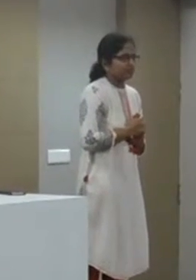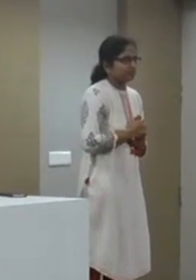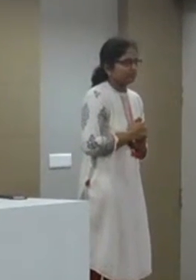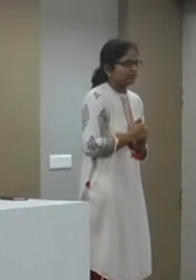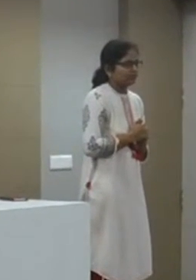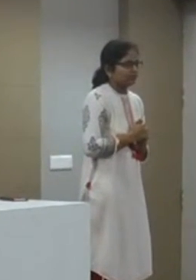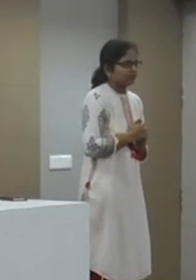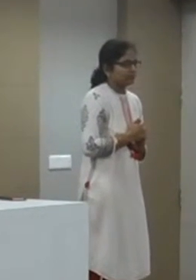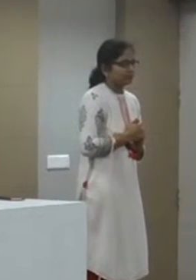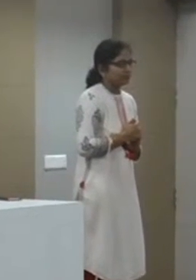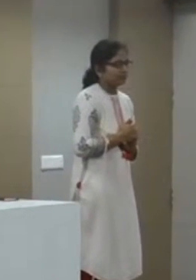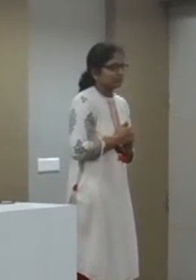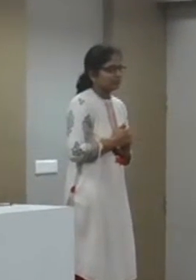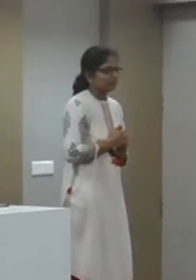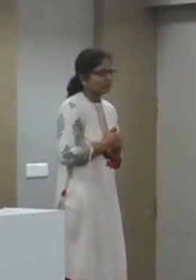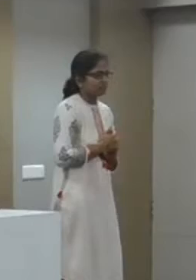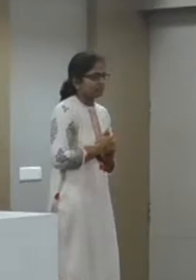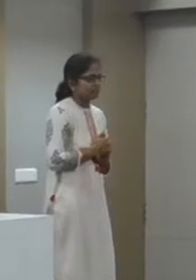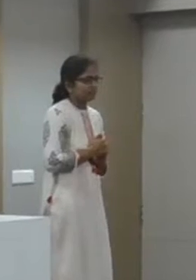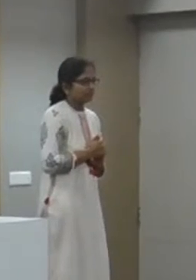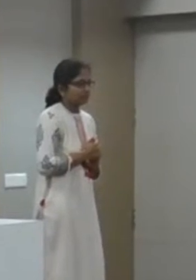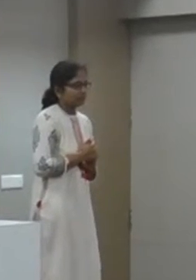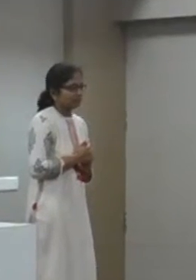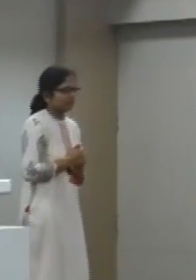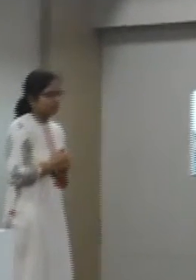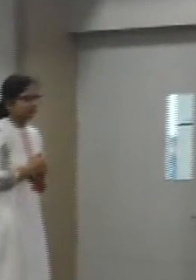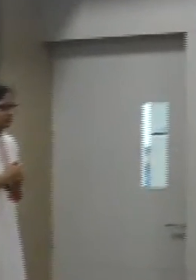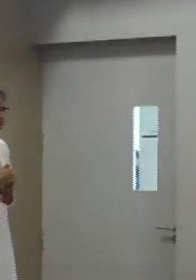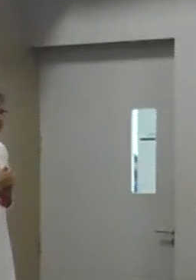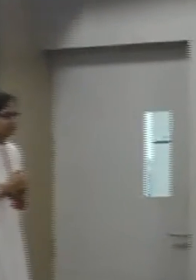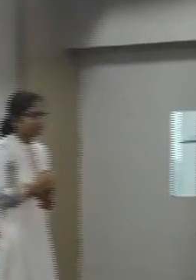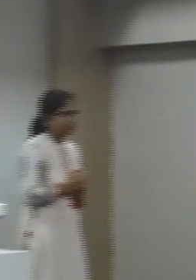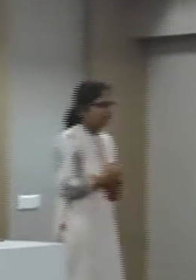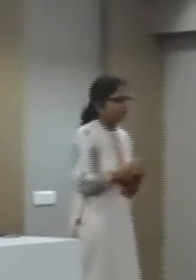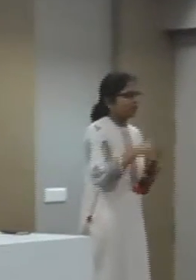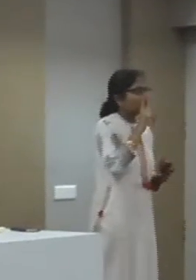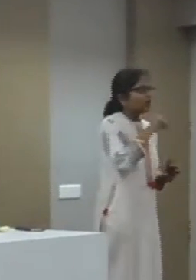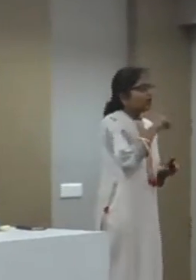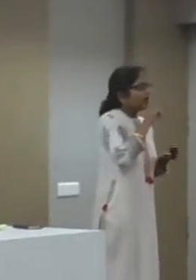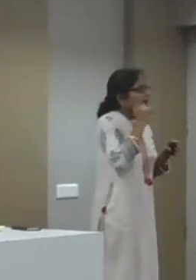and vote to a candidate of your choice as per your wish.